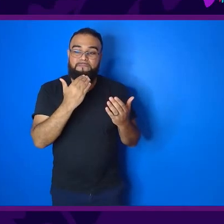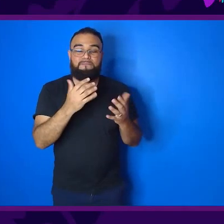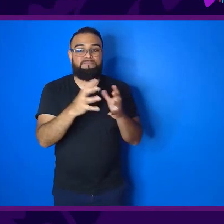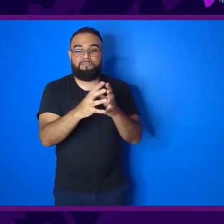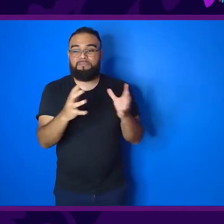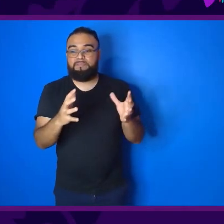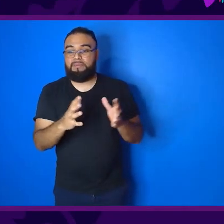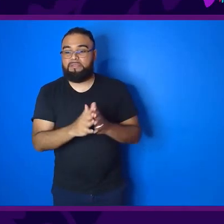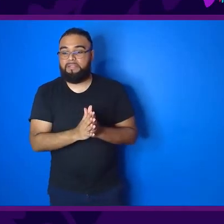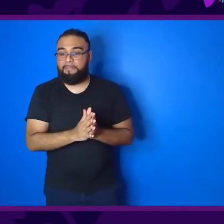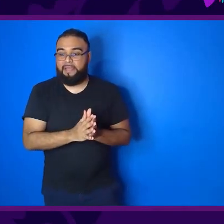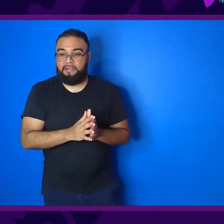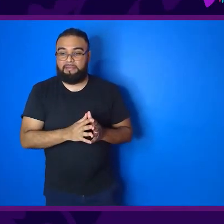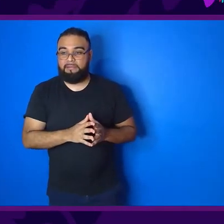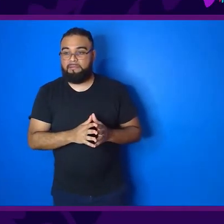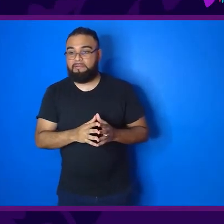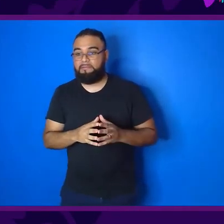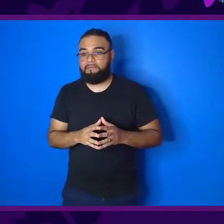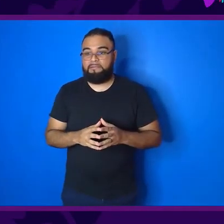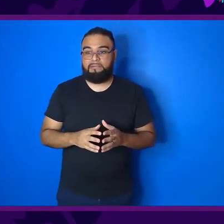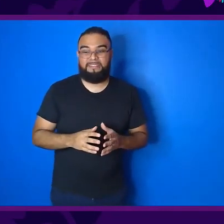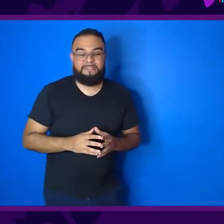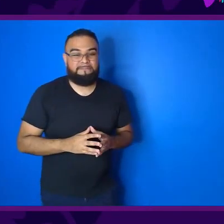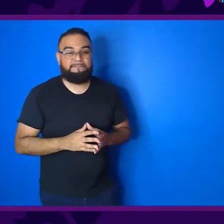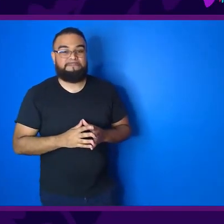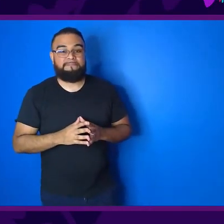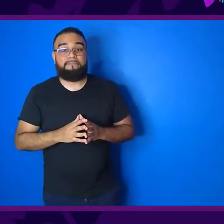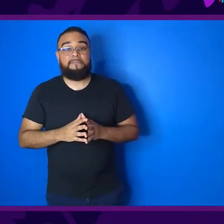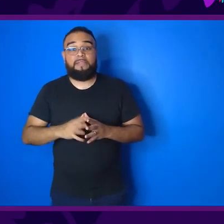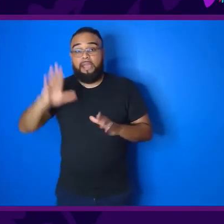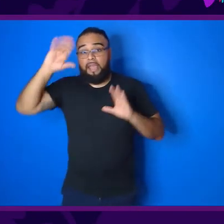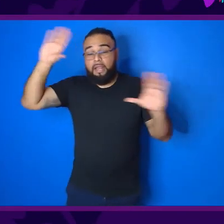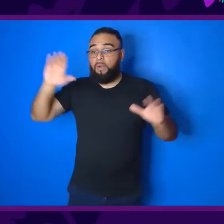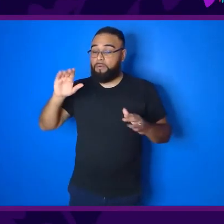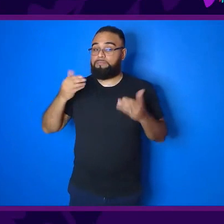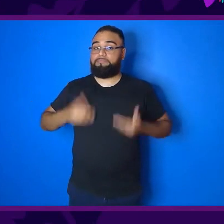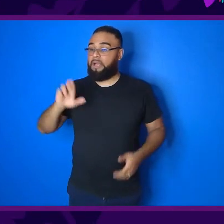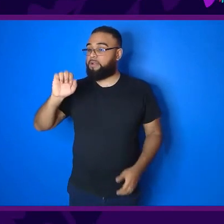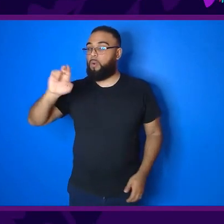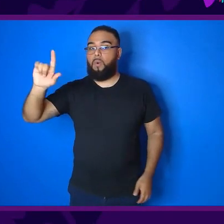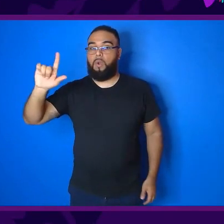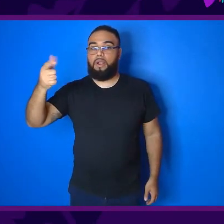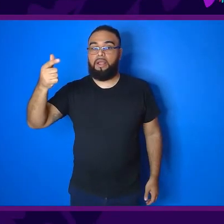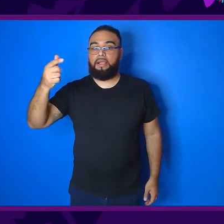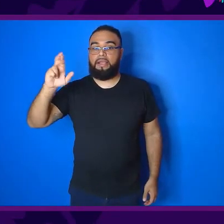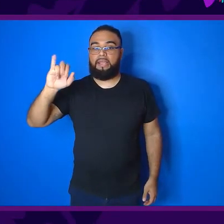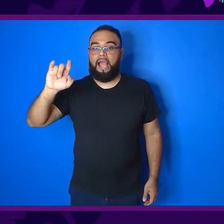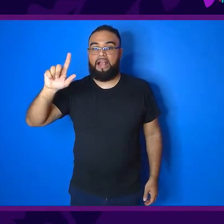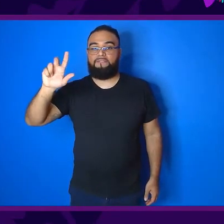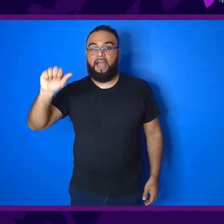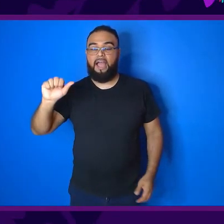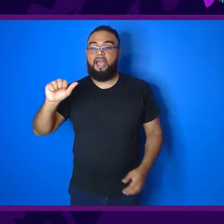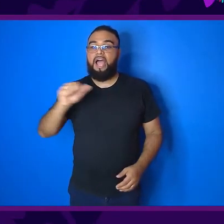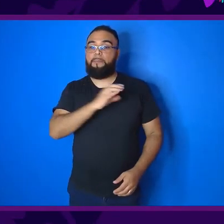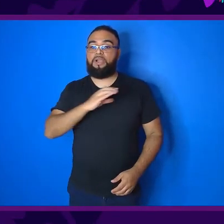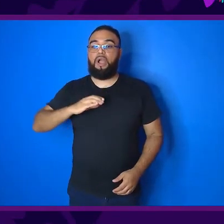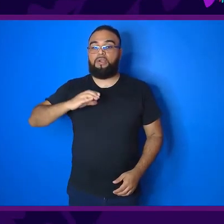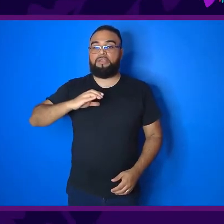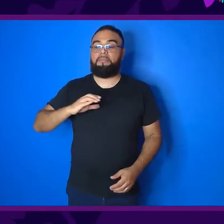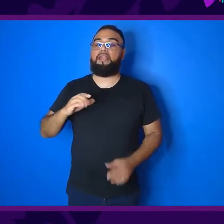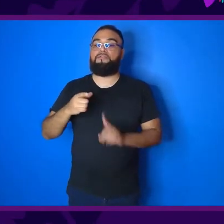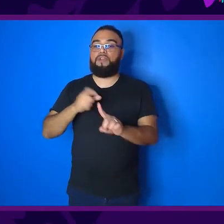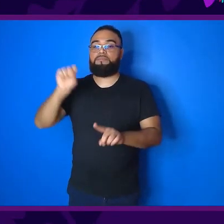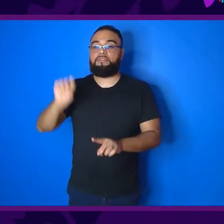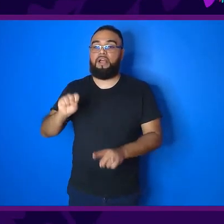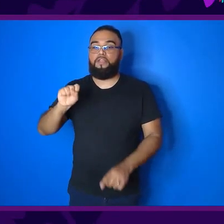and the most impacted. Hello, Raul Grijalva here, Congressman from Southern Arizona and Chairman